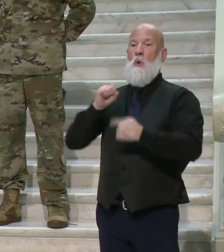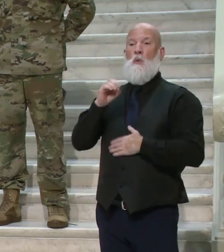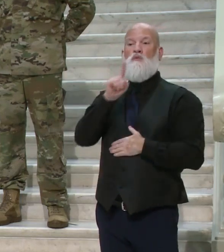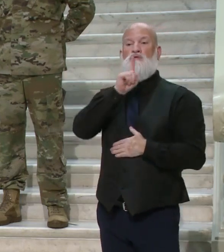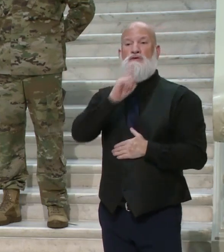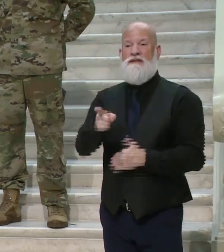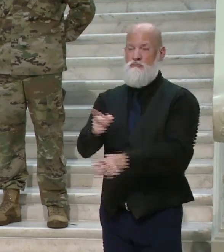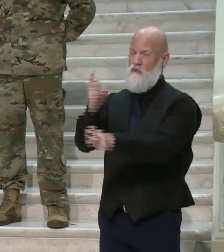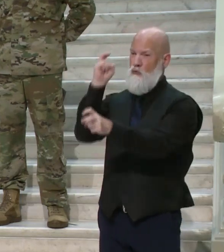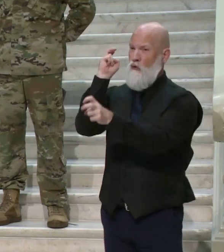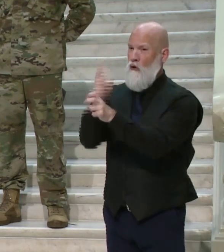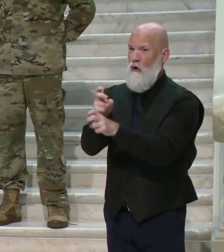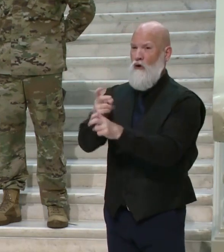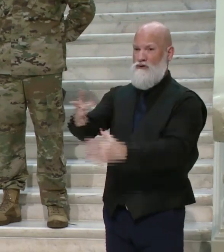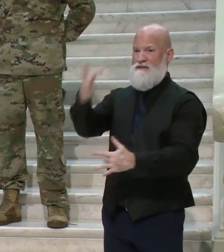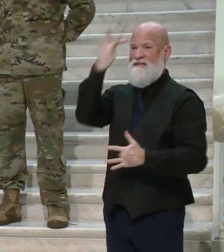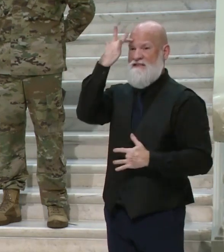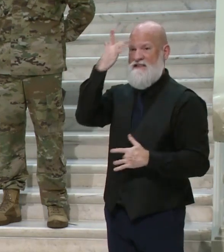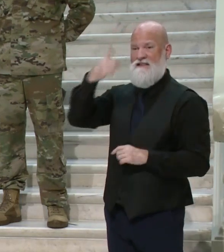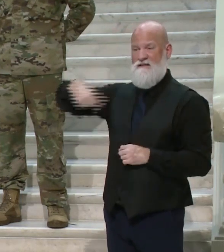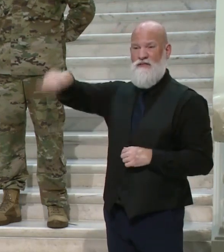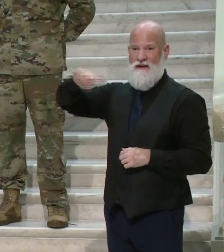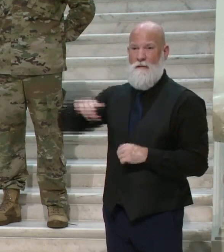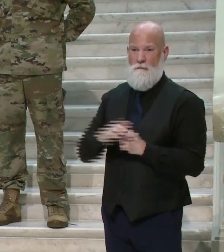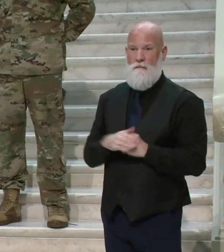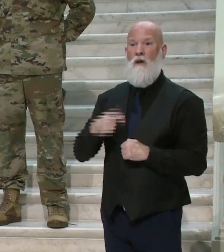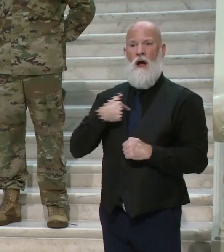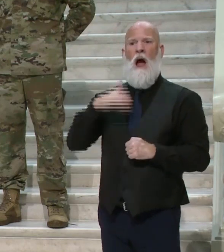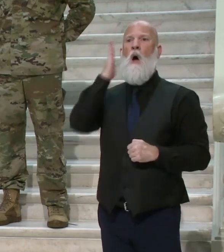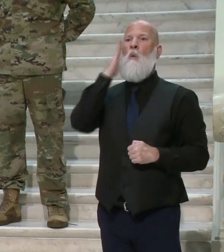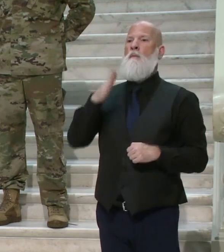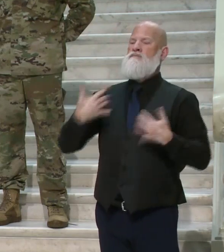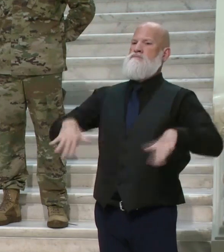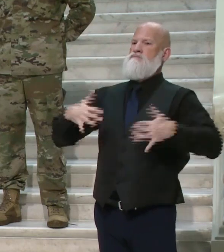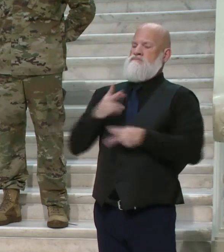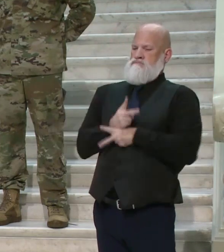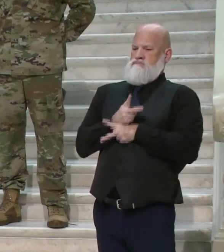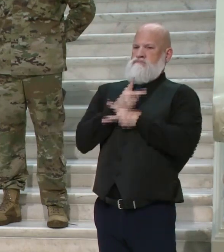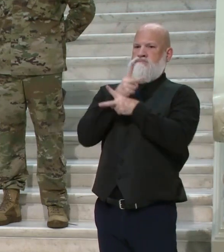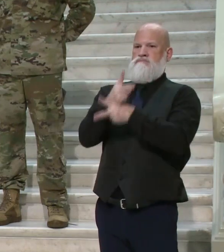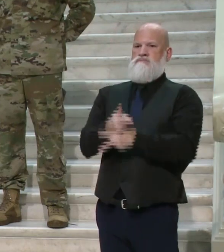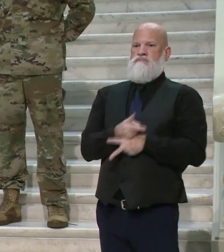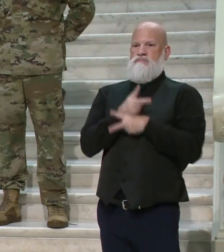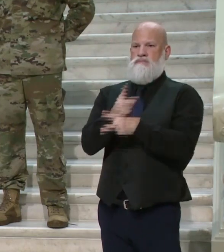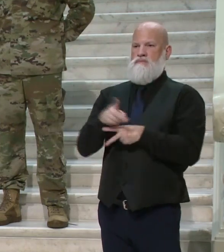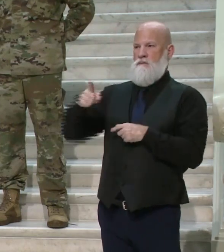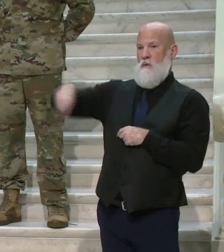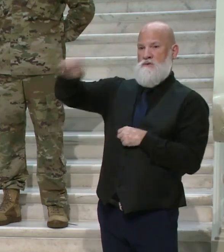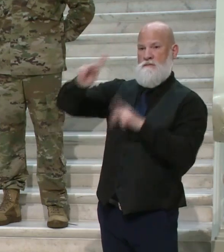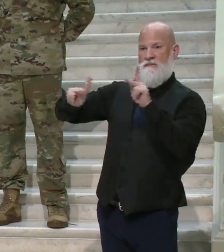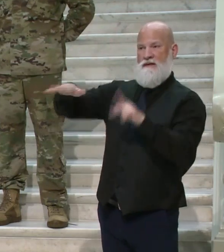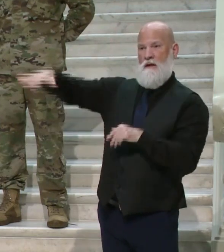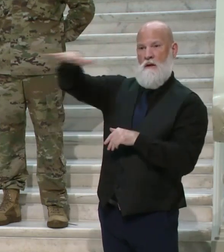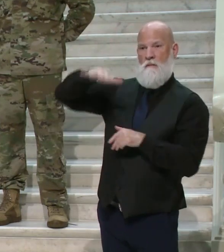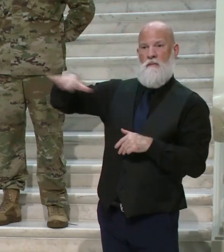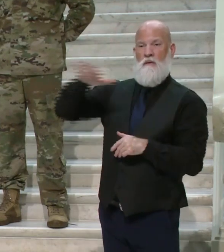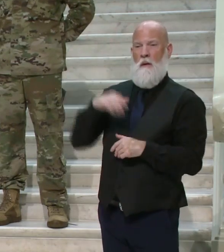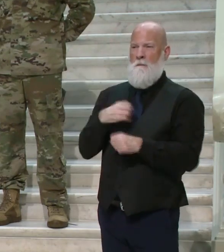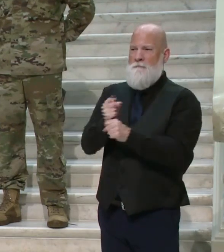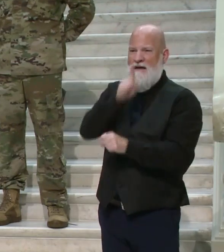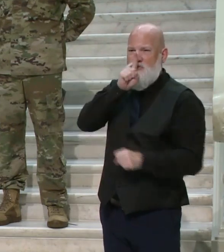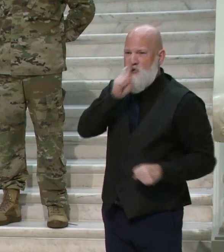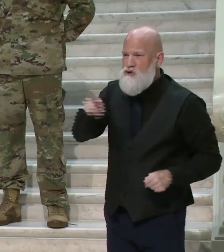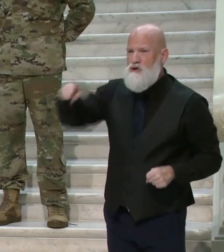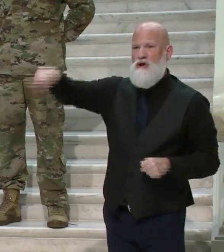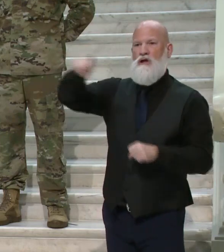I'm gonna be very, very careful with those individuals. They are really the ones that need to